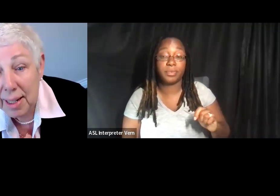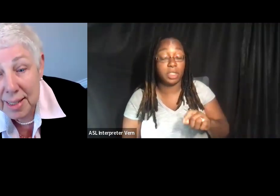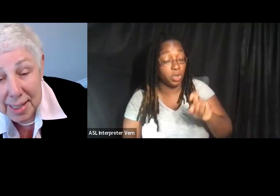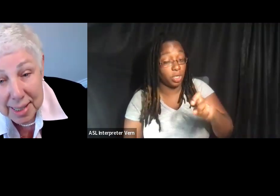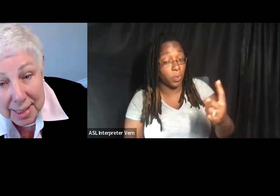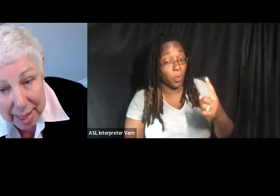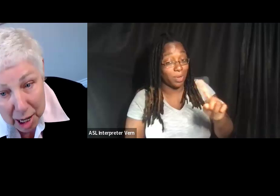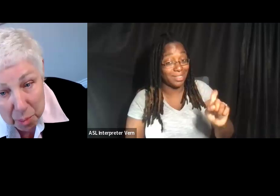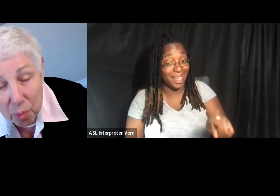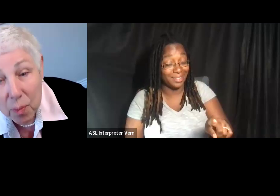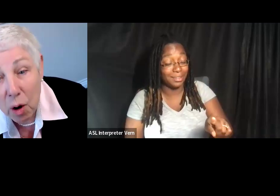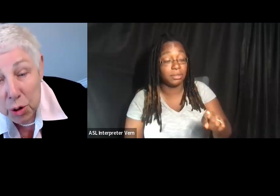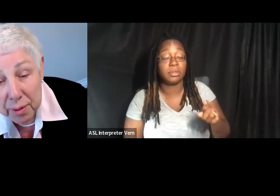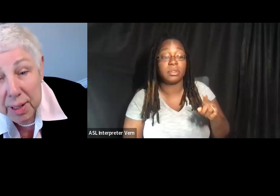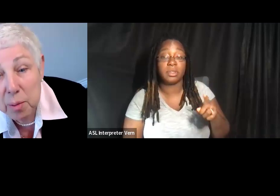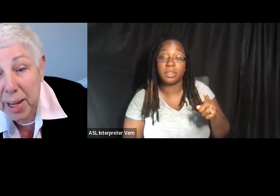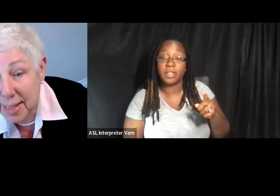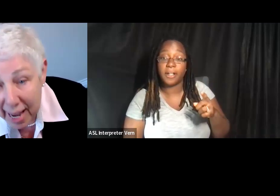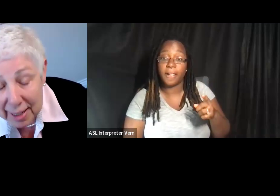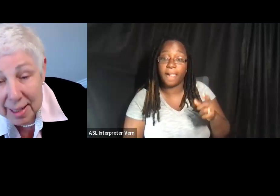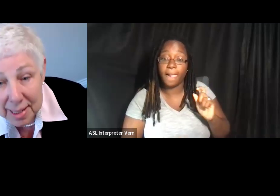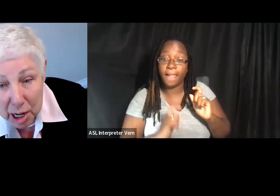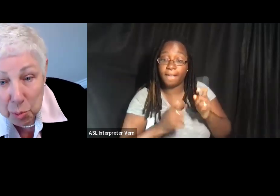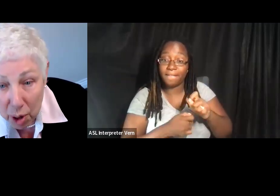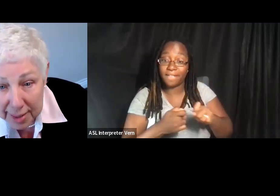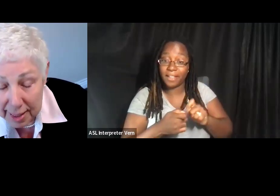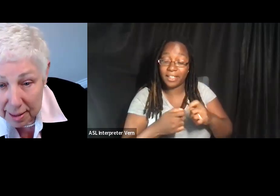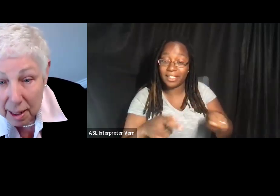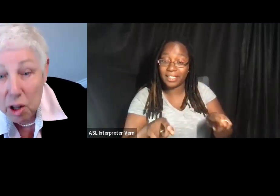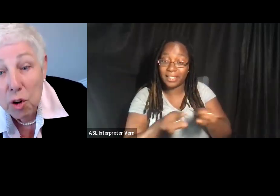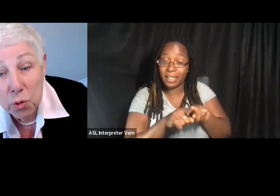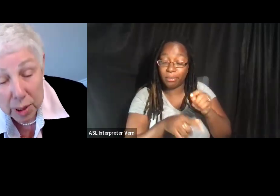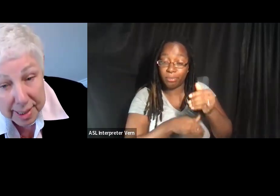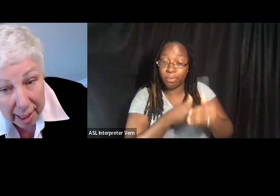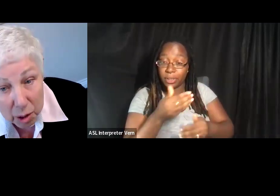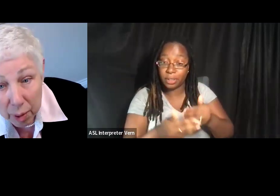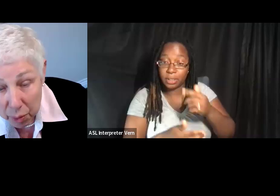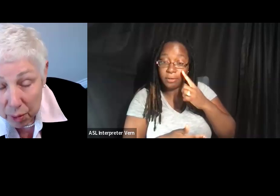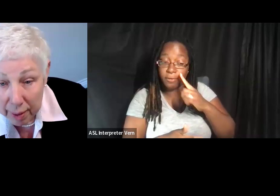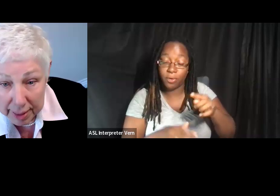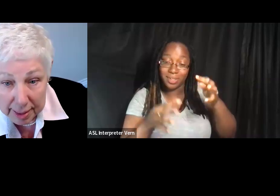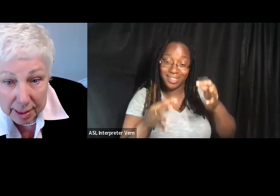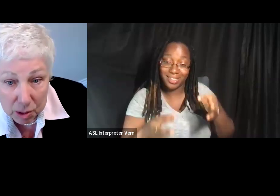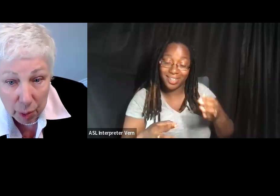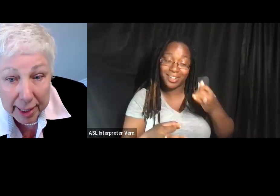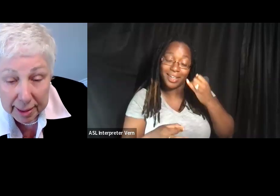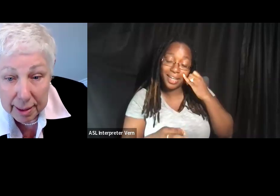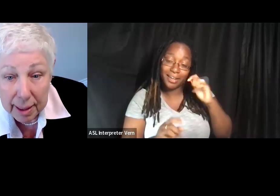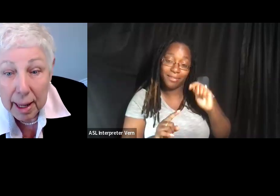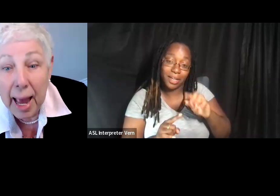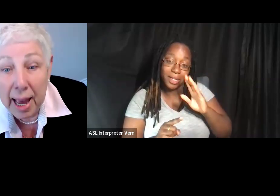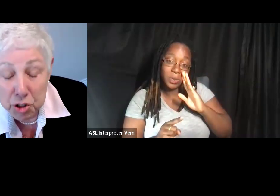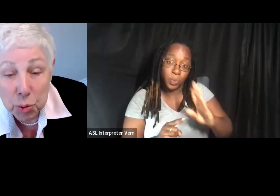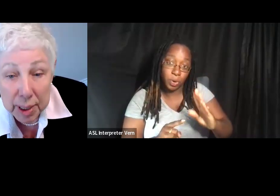is this the same? Are you giving them exactly the same process for deciding whether or not this is